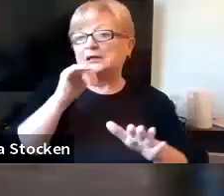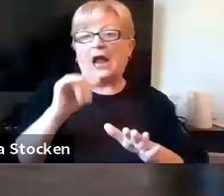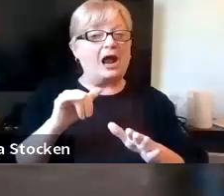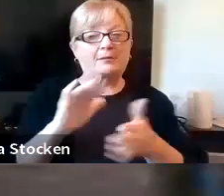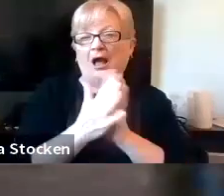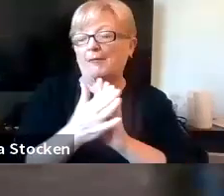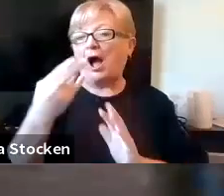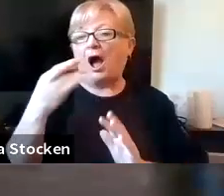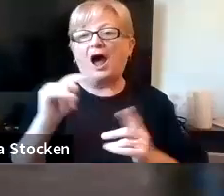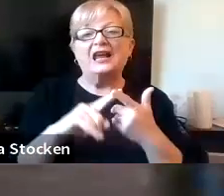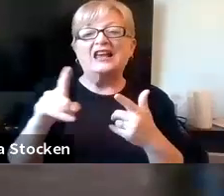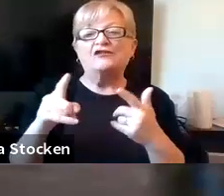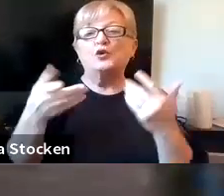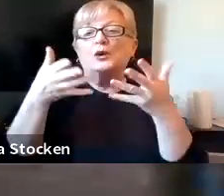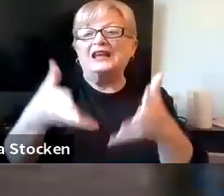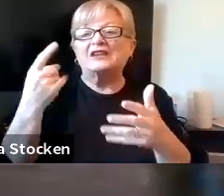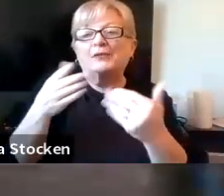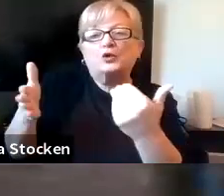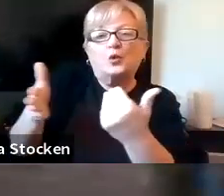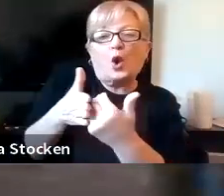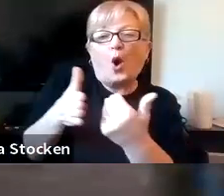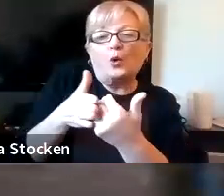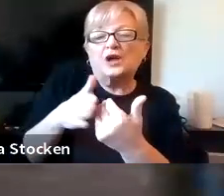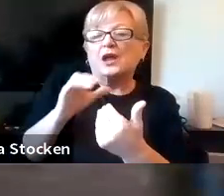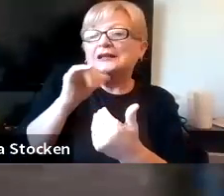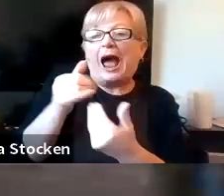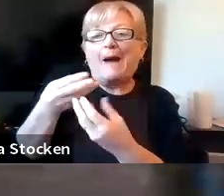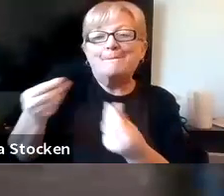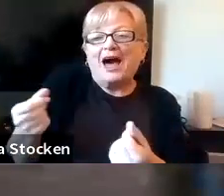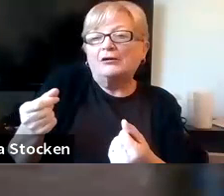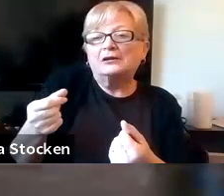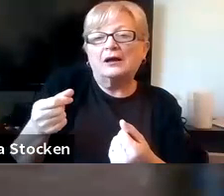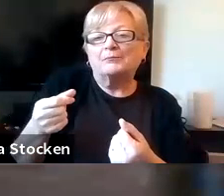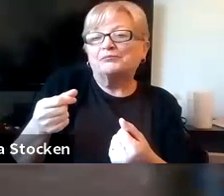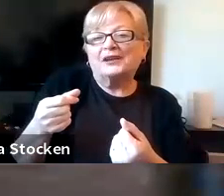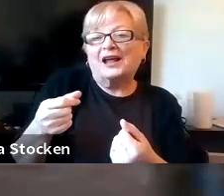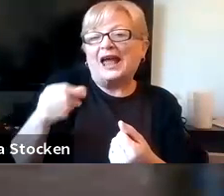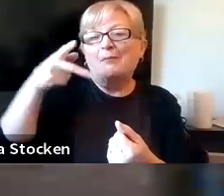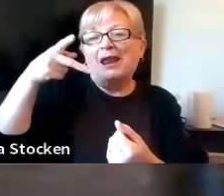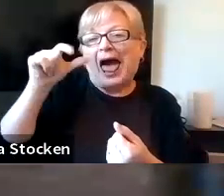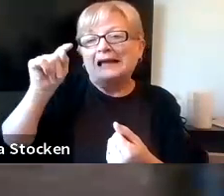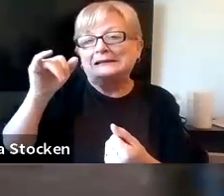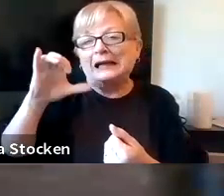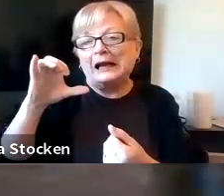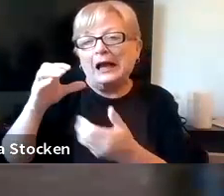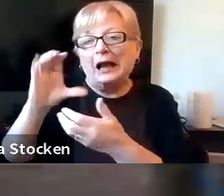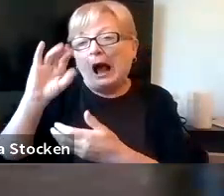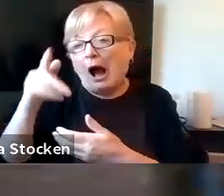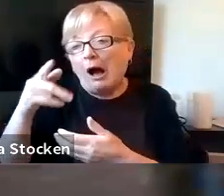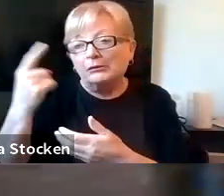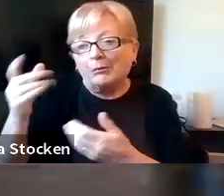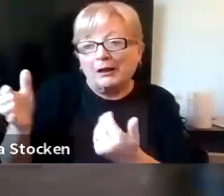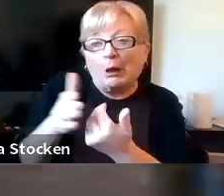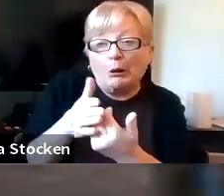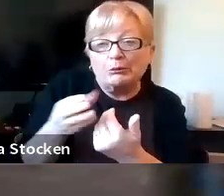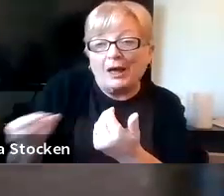to it, you're not going to melt any plastic cups or anything like that. Not that anyone does that, but just in case that happens. So